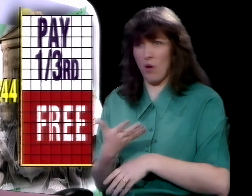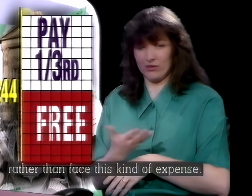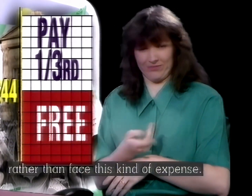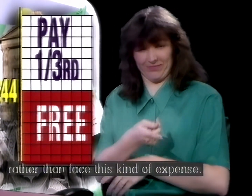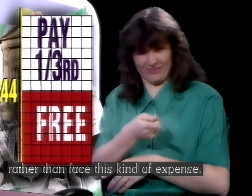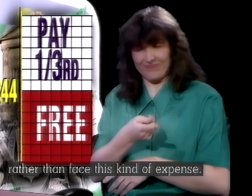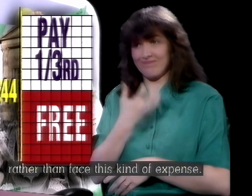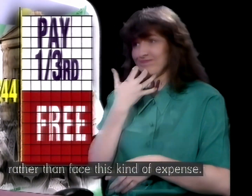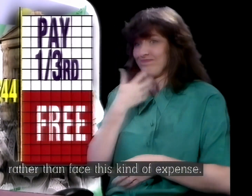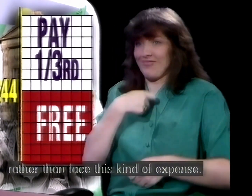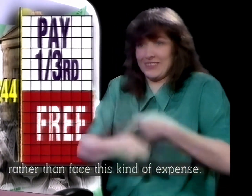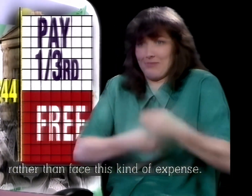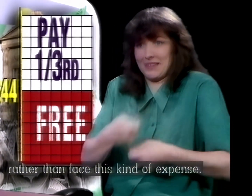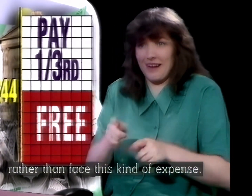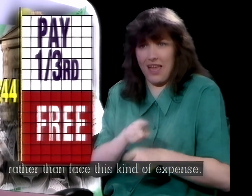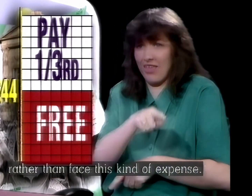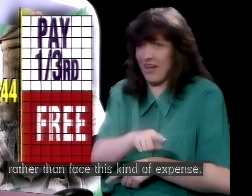of expense.